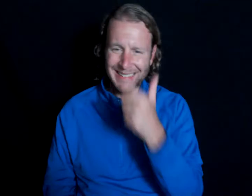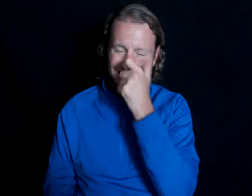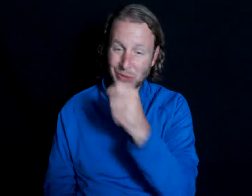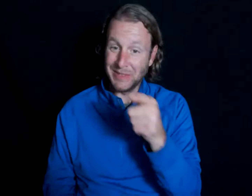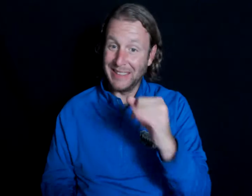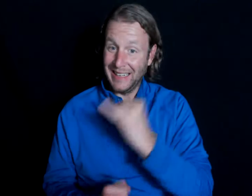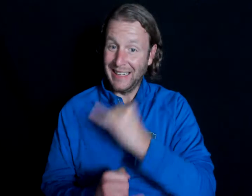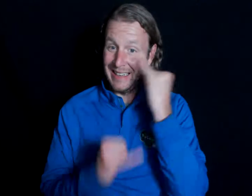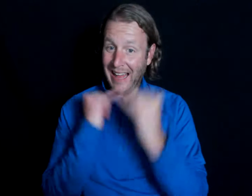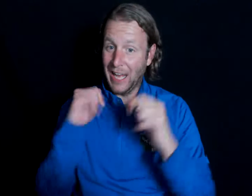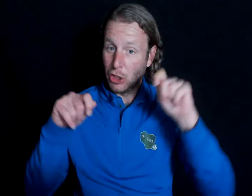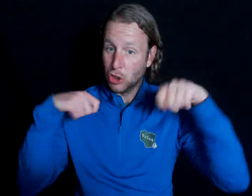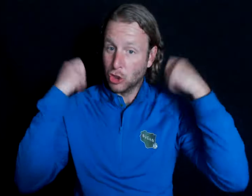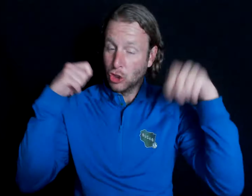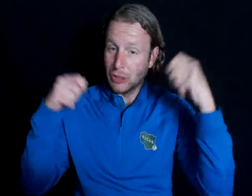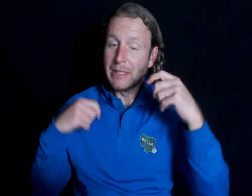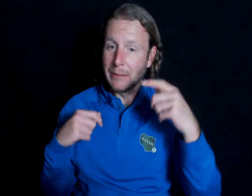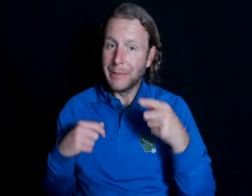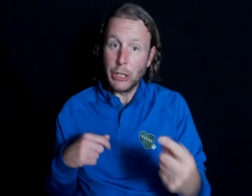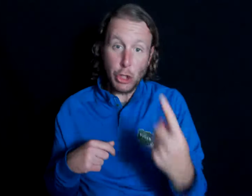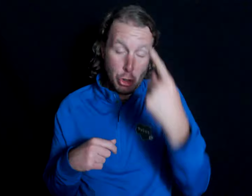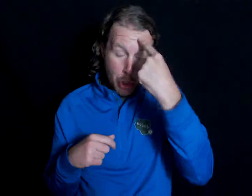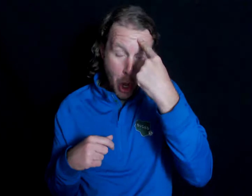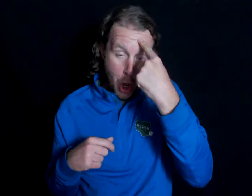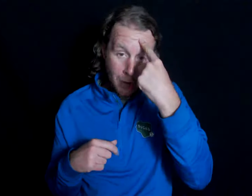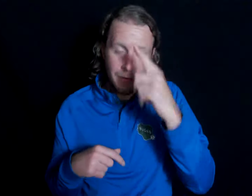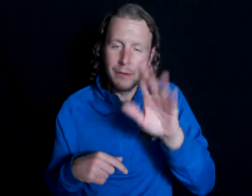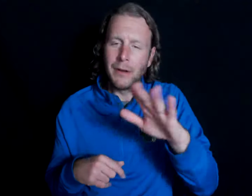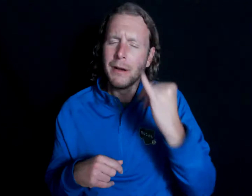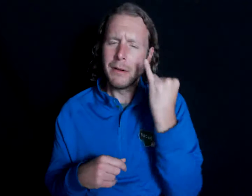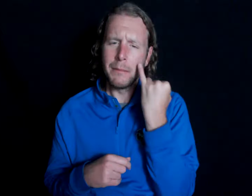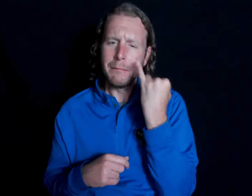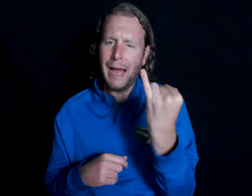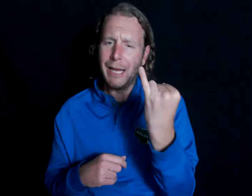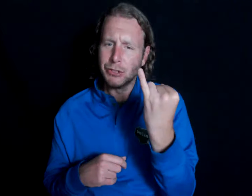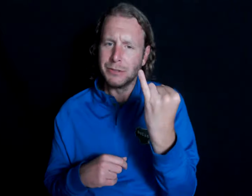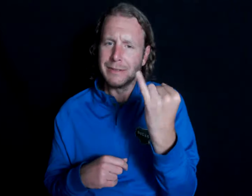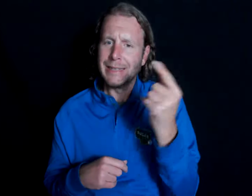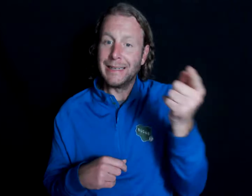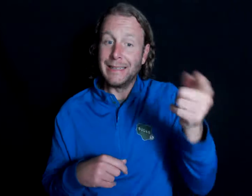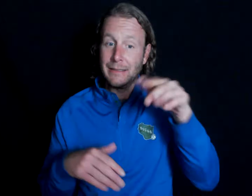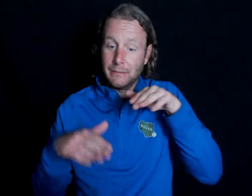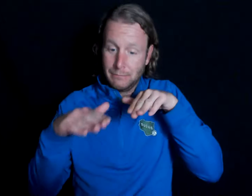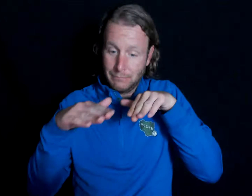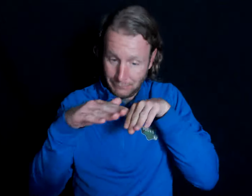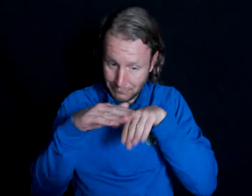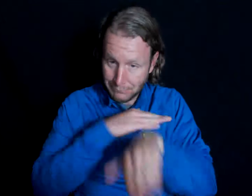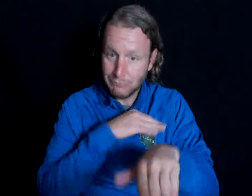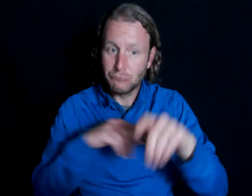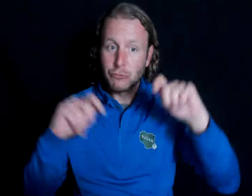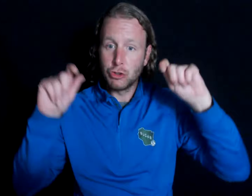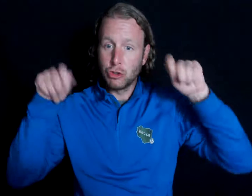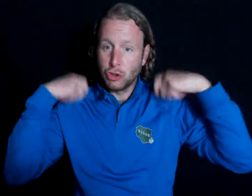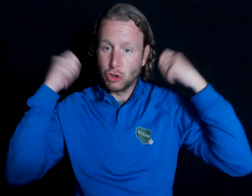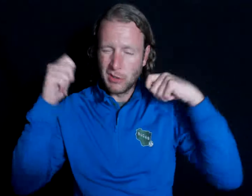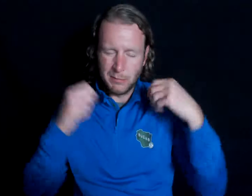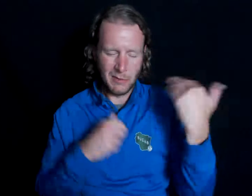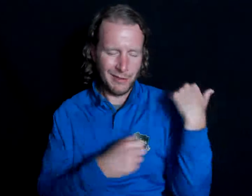that's what he thought. So imagine his surprise when he walked into the gym at one point in the off-season last year, and